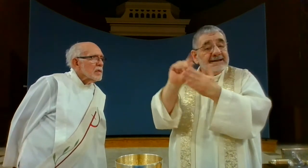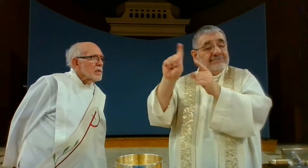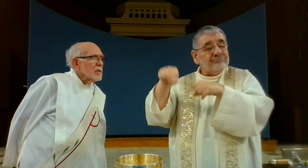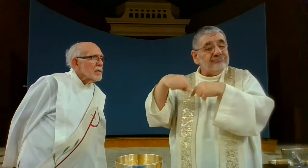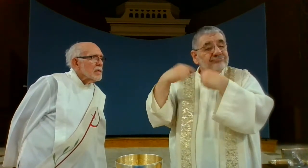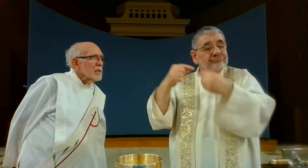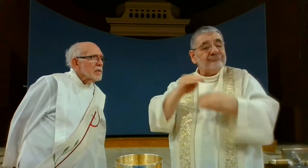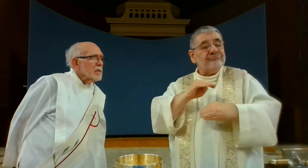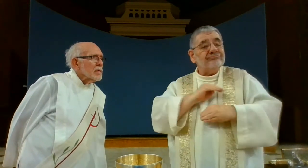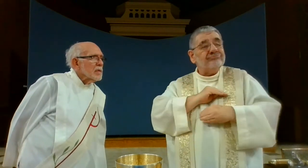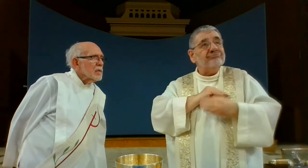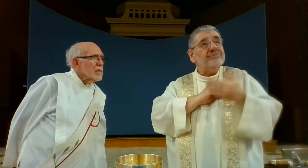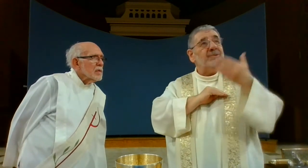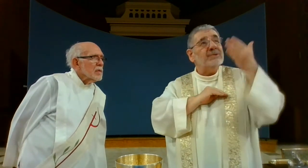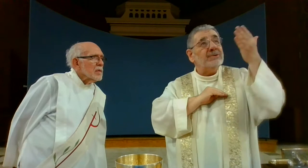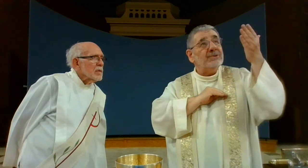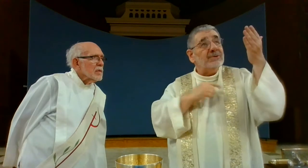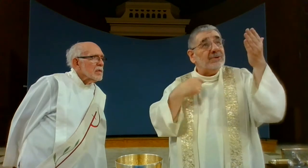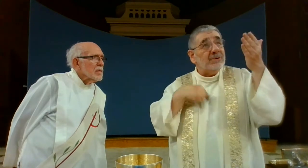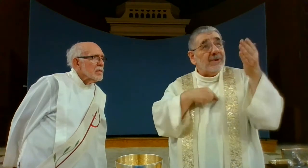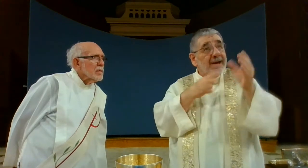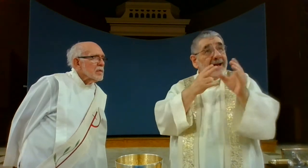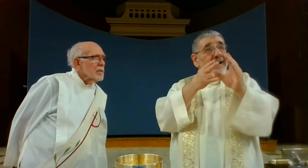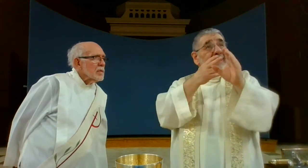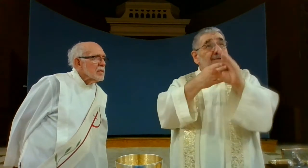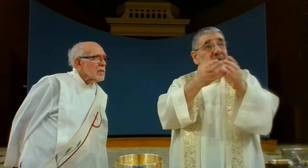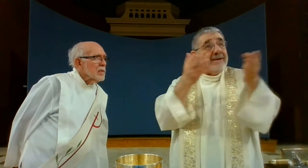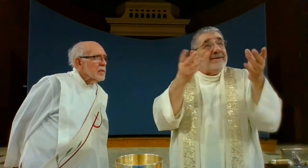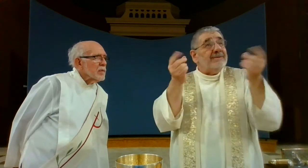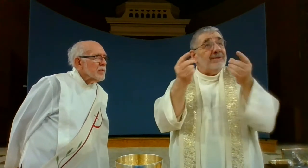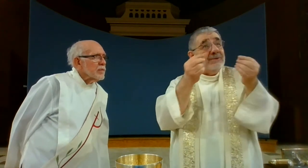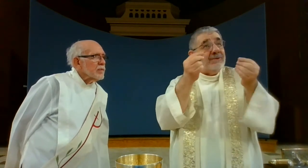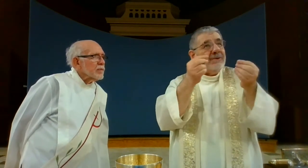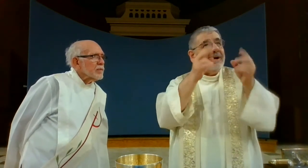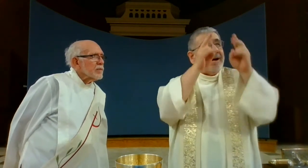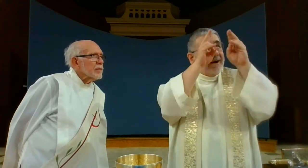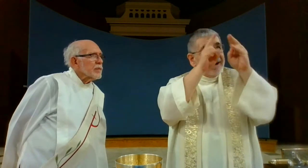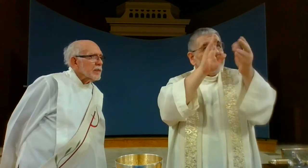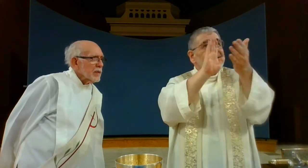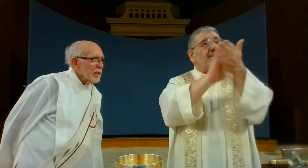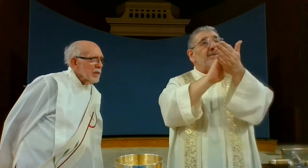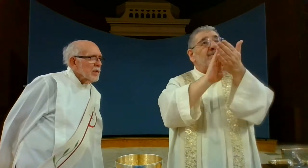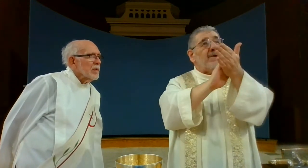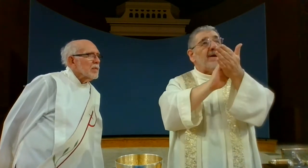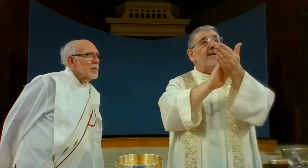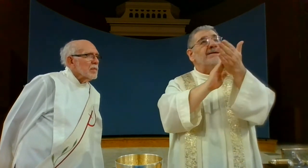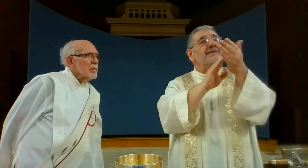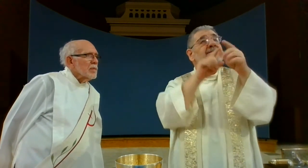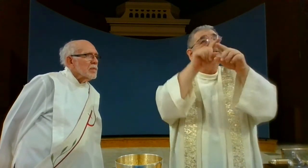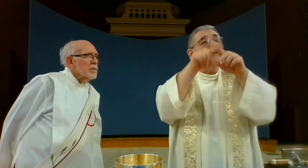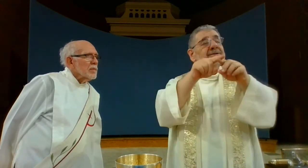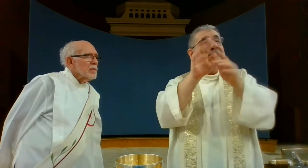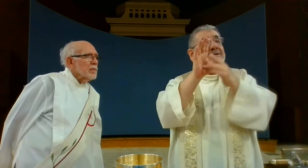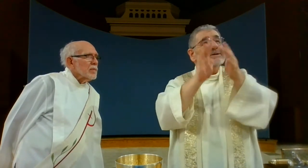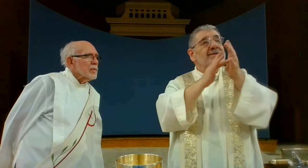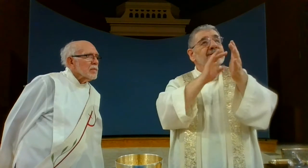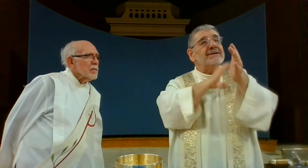apostles and all the saints who have pleased you throughout the ages, that we may merit to be co-heirs to eternal life and may praise